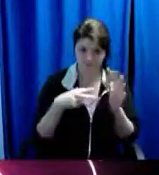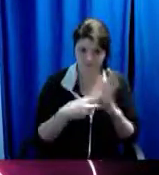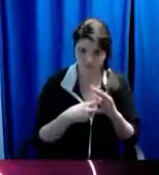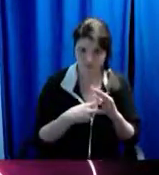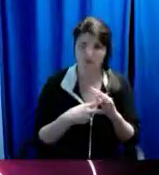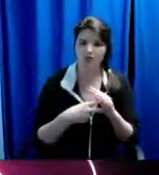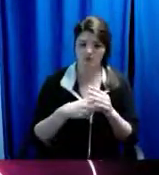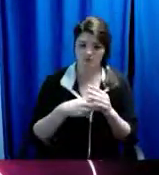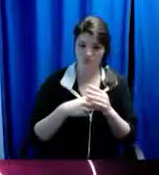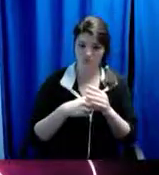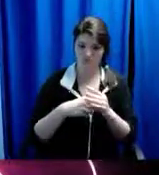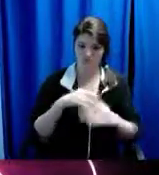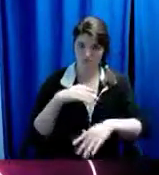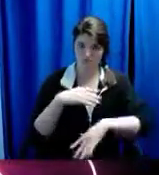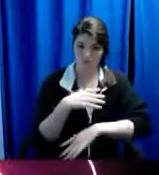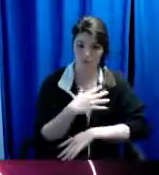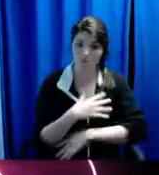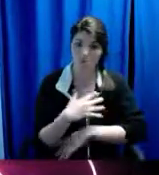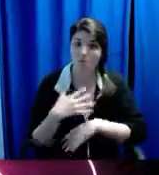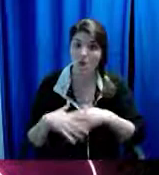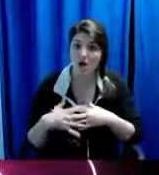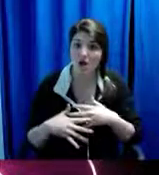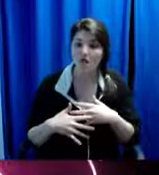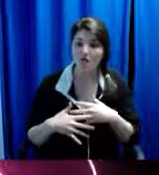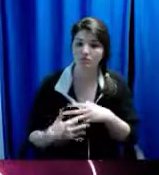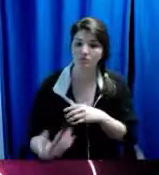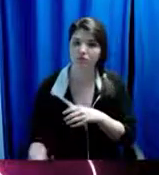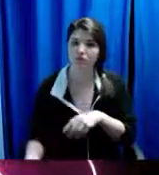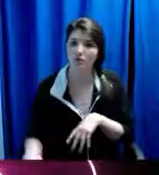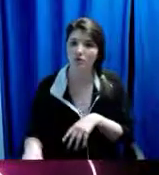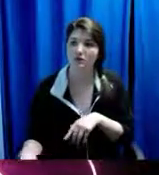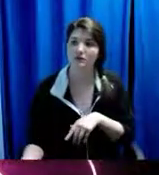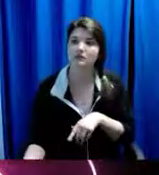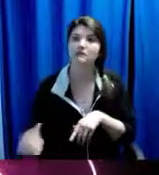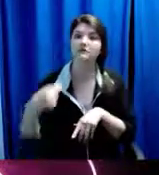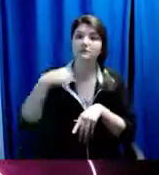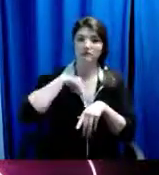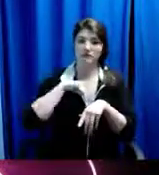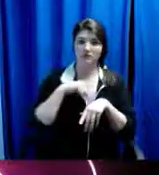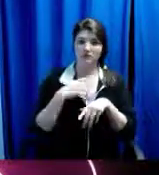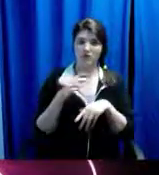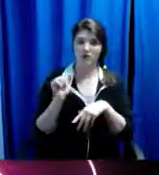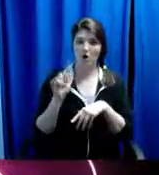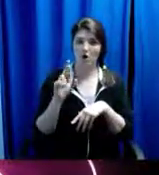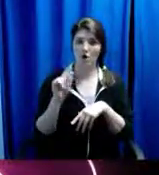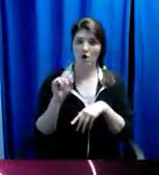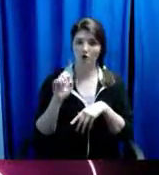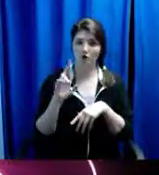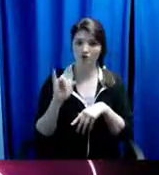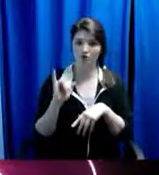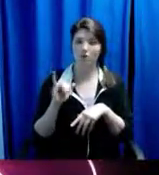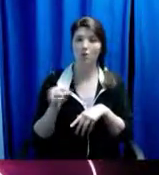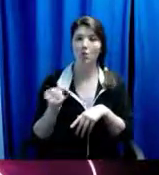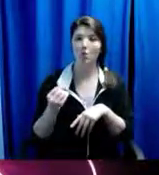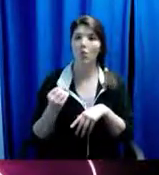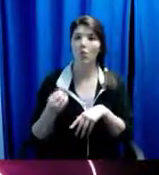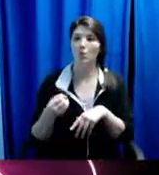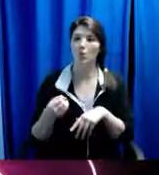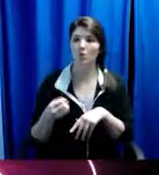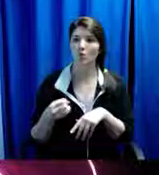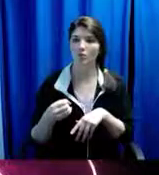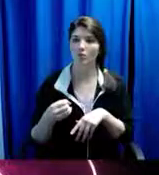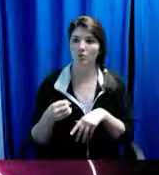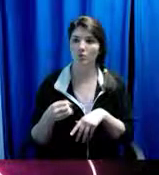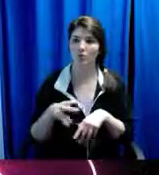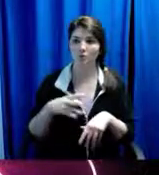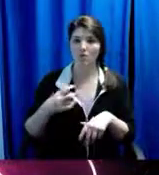So the blood pressure in the arteries increases immediately after the systolic. This rise in the blood pressure in the arteries